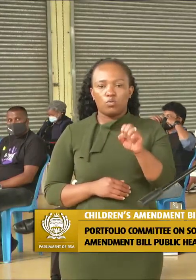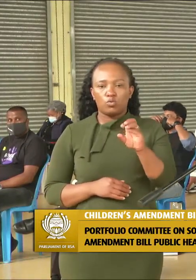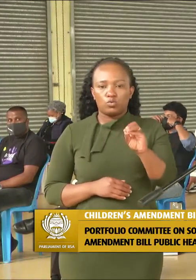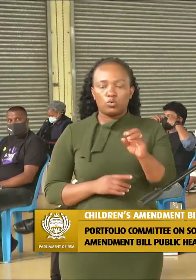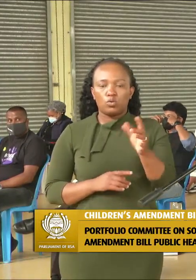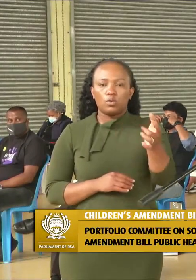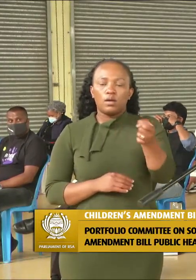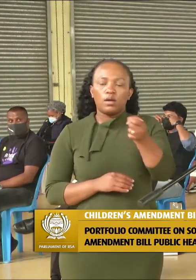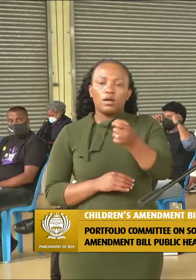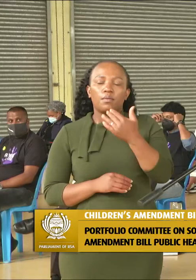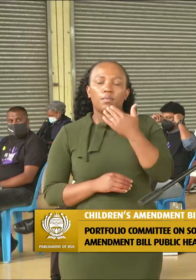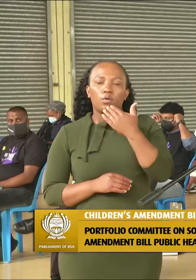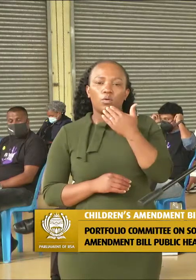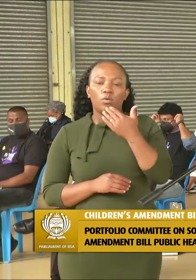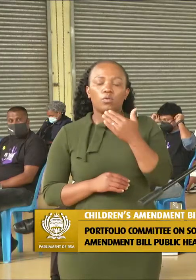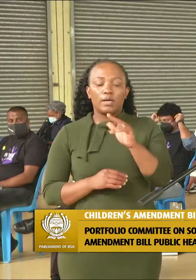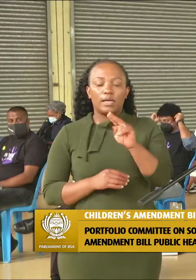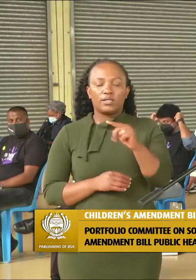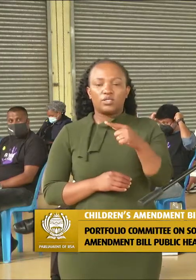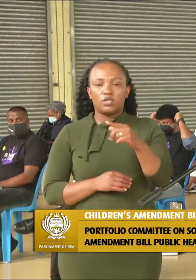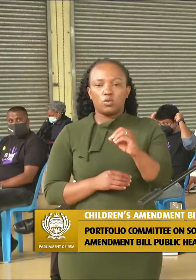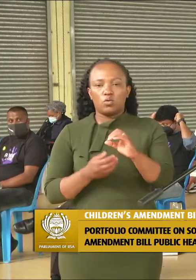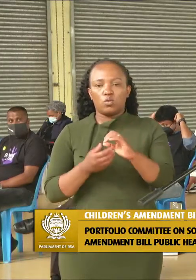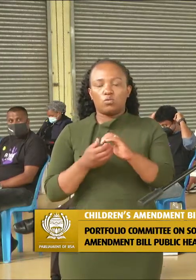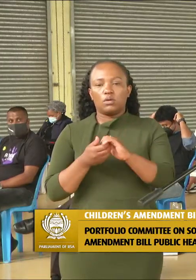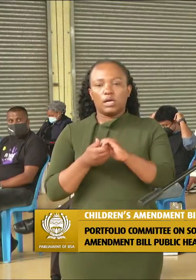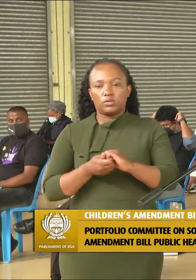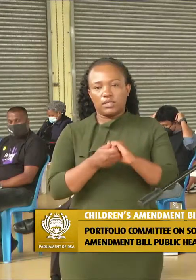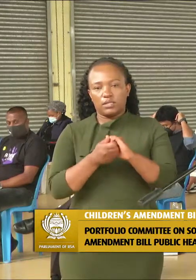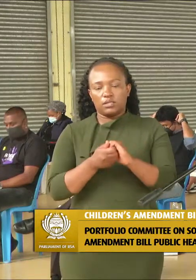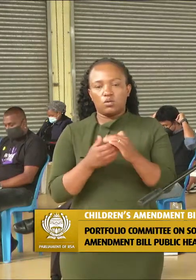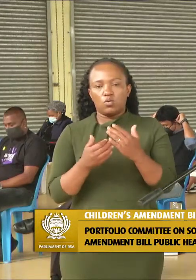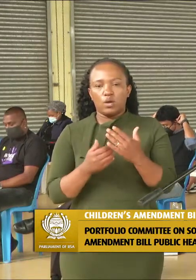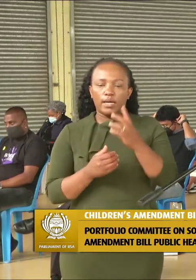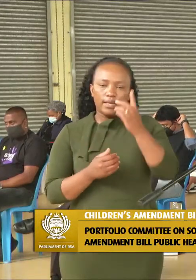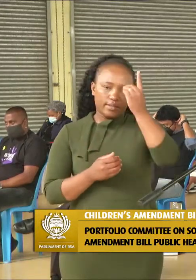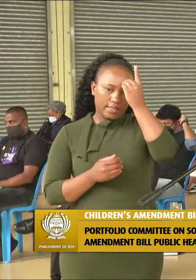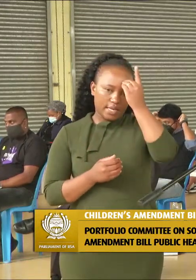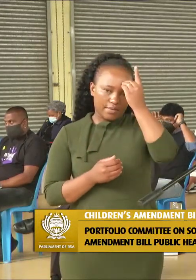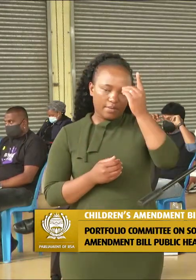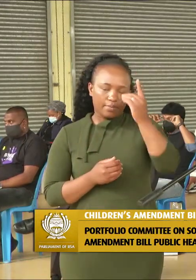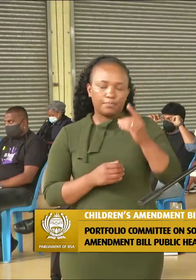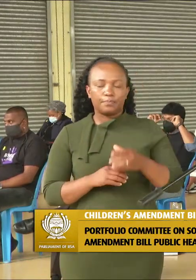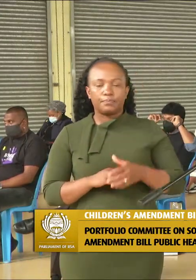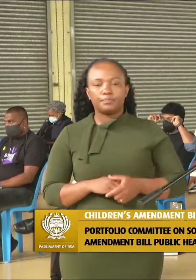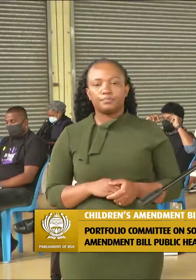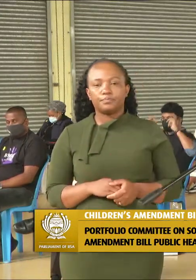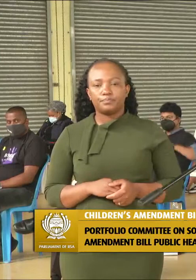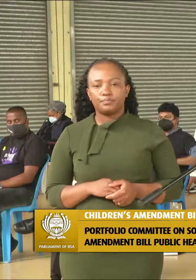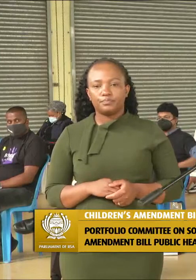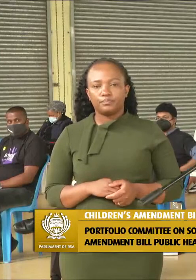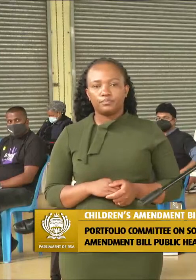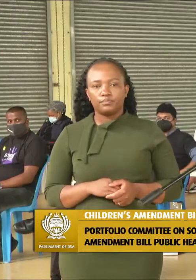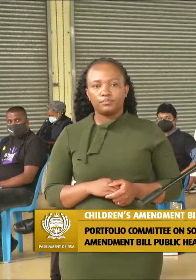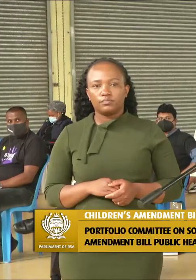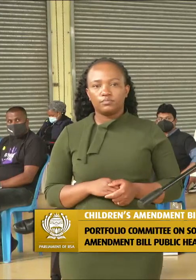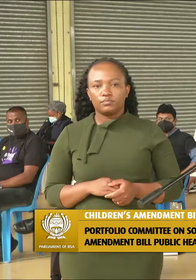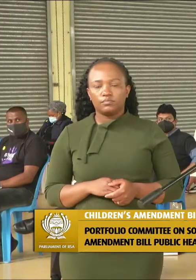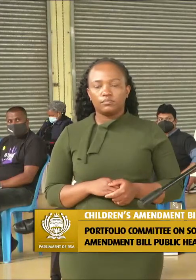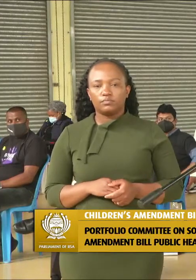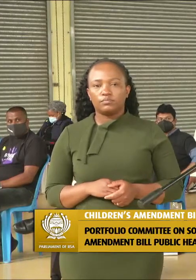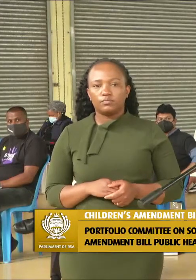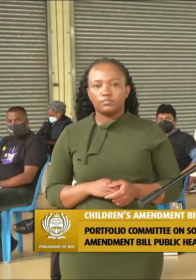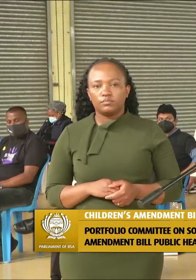for the Physically Challenged eseThekwini. In front of you it's Nombuso